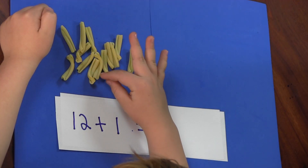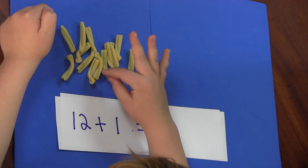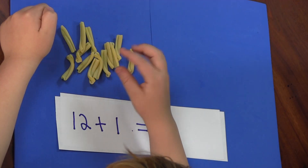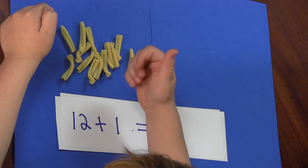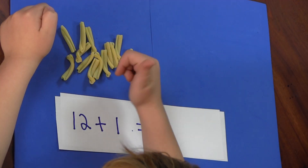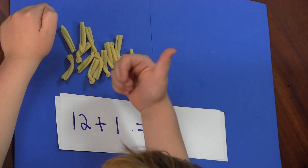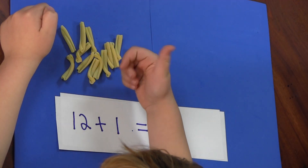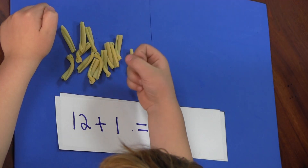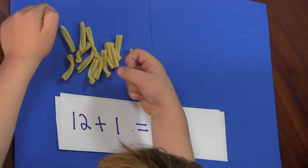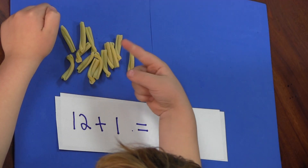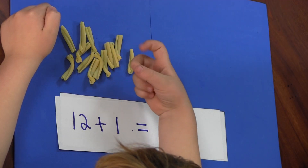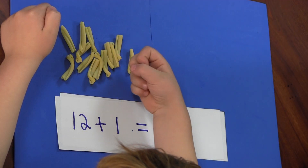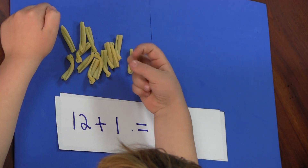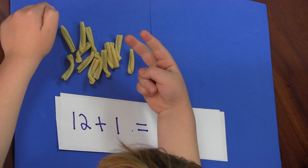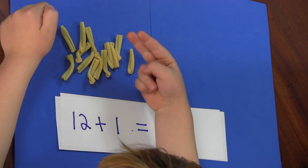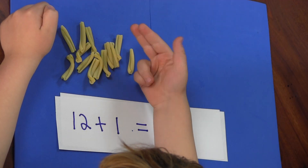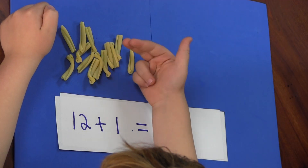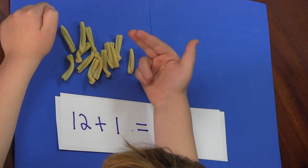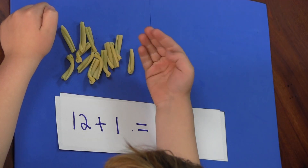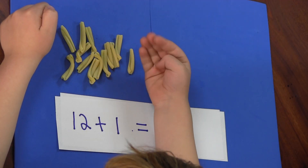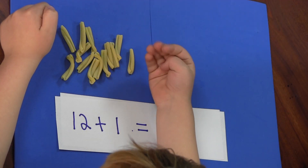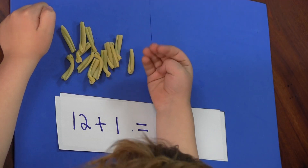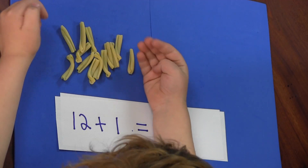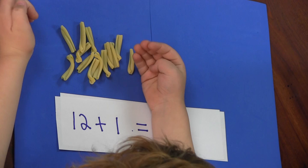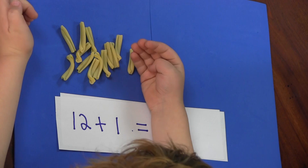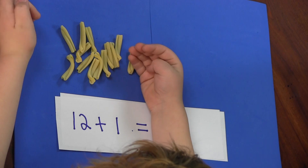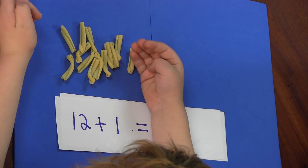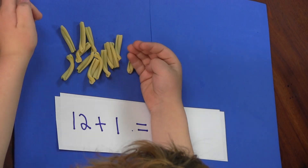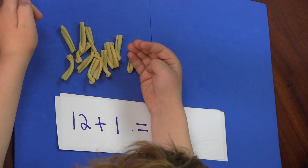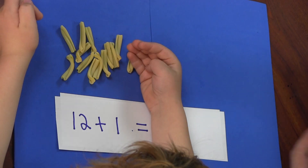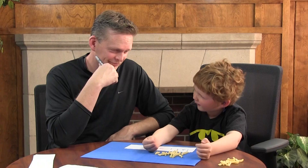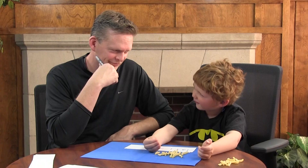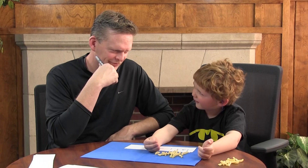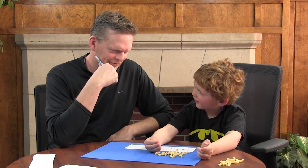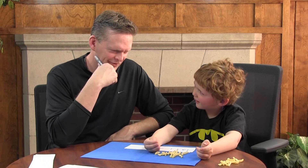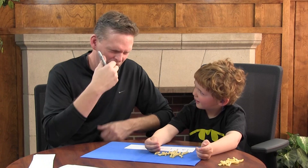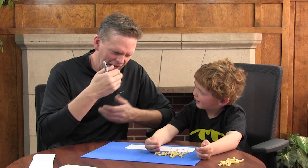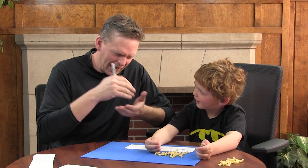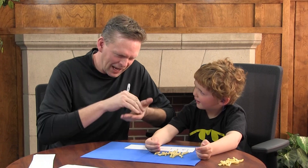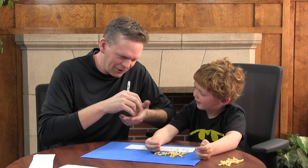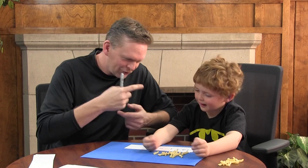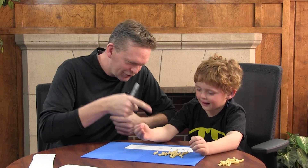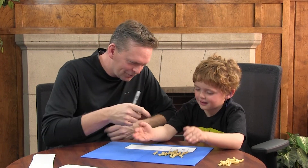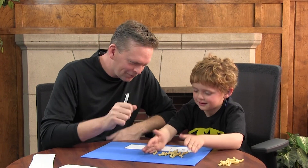eleven, twelve, thirteen, fourteen. Is it fourteen? that again.